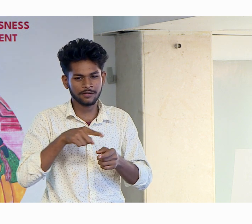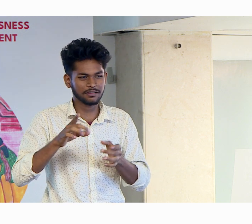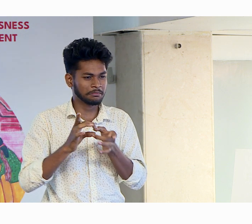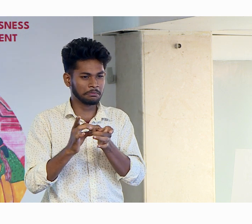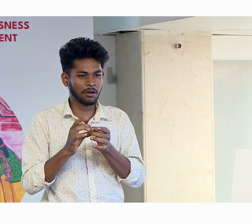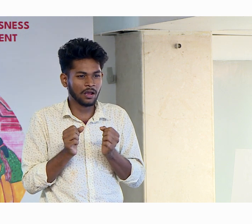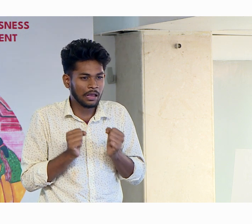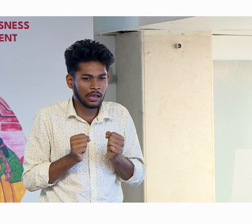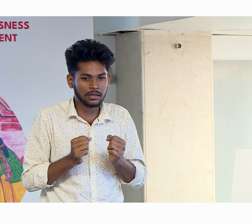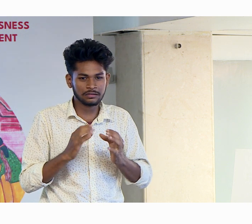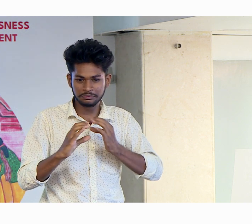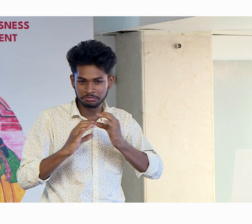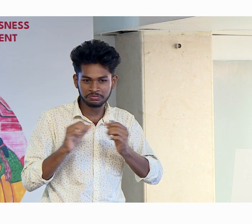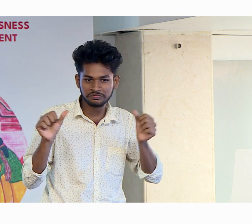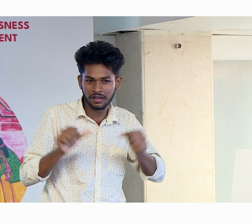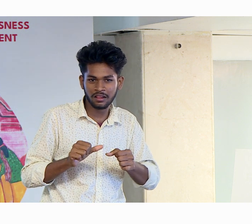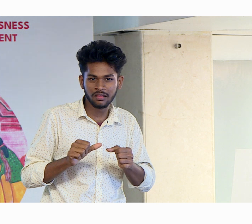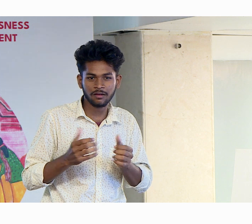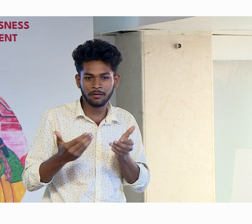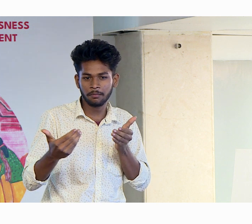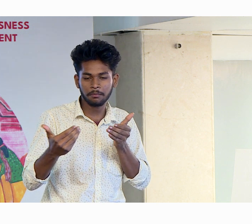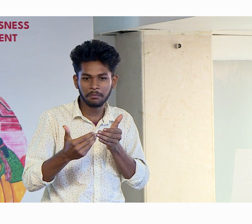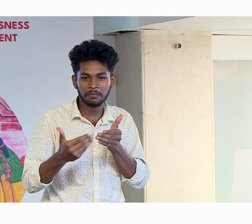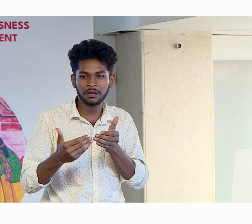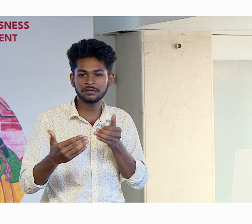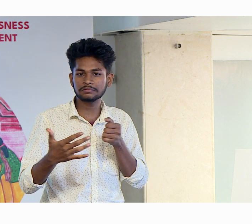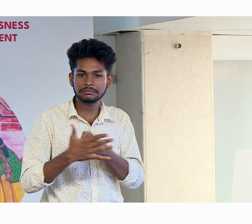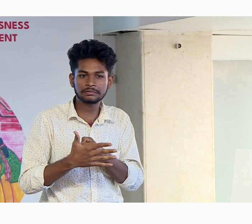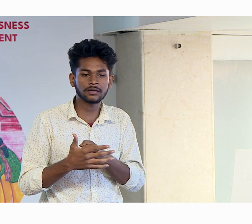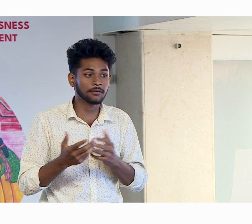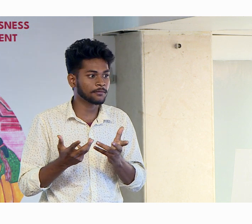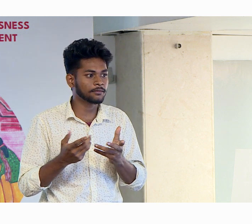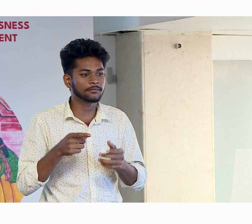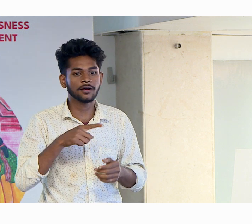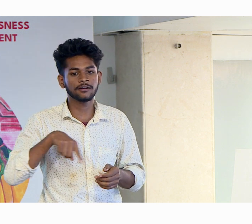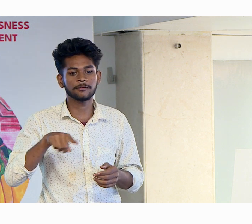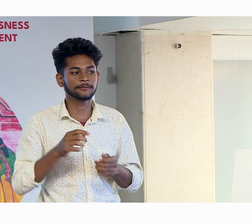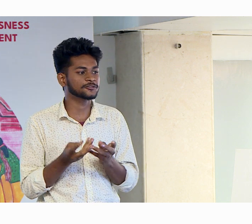an area goes about delivering care.